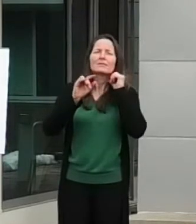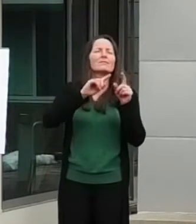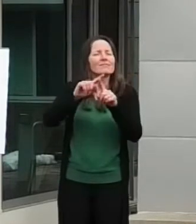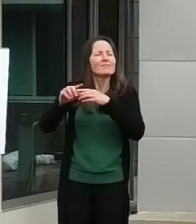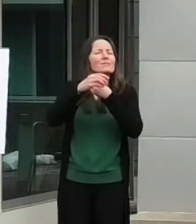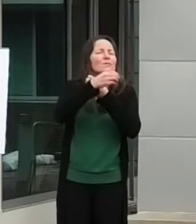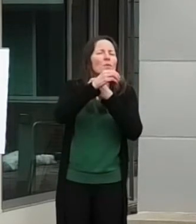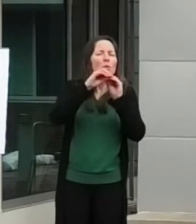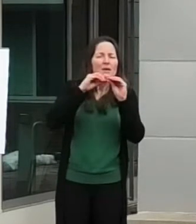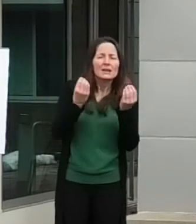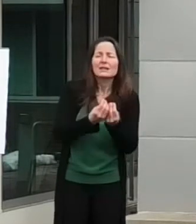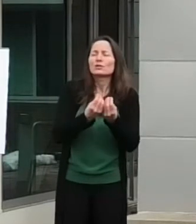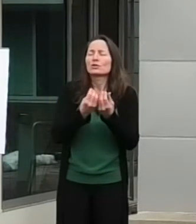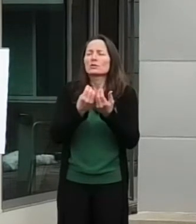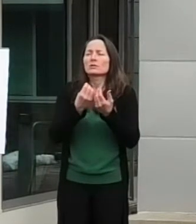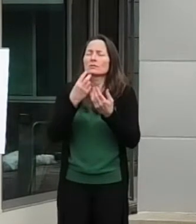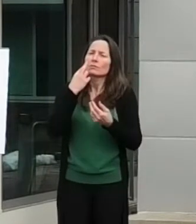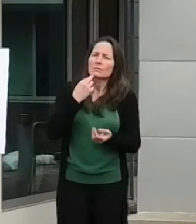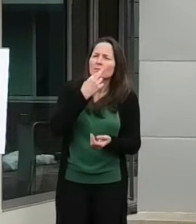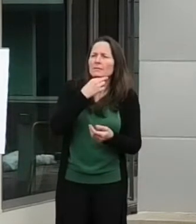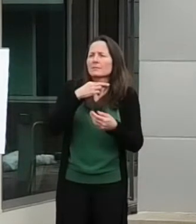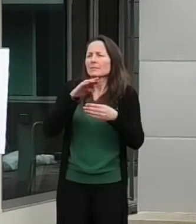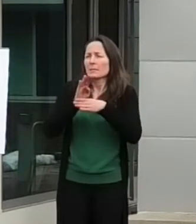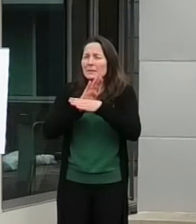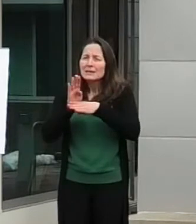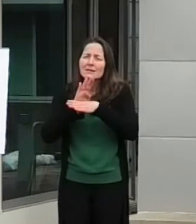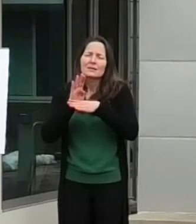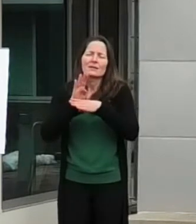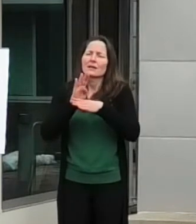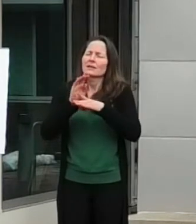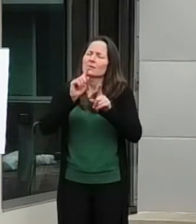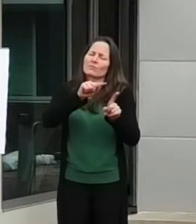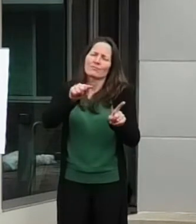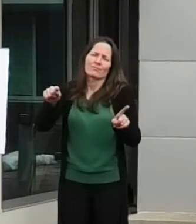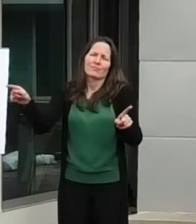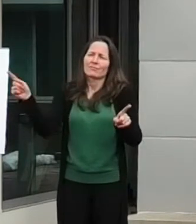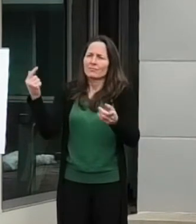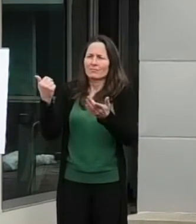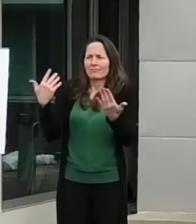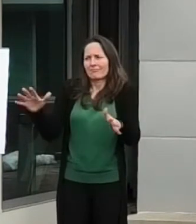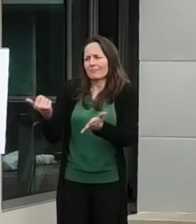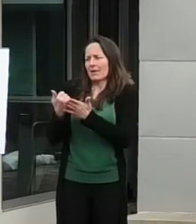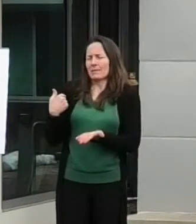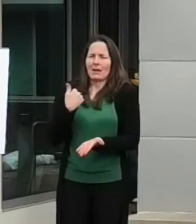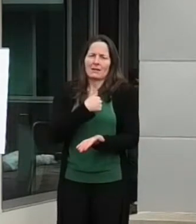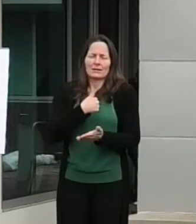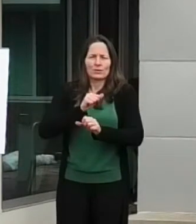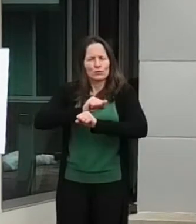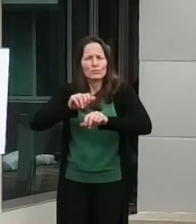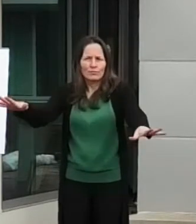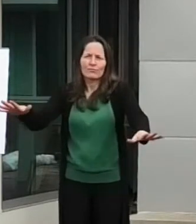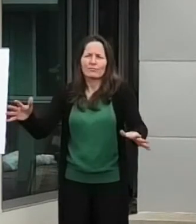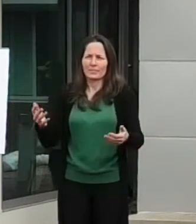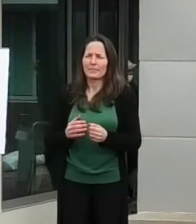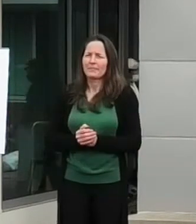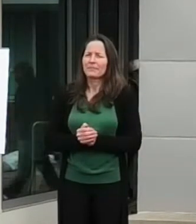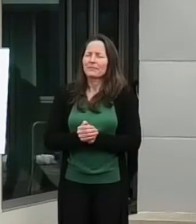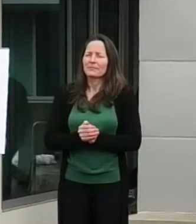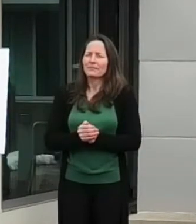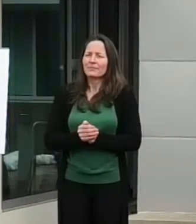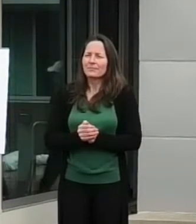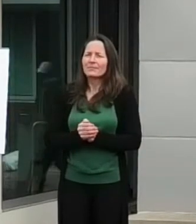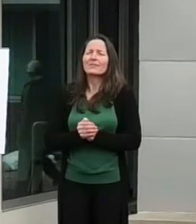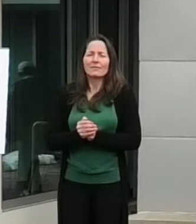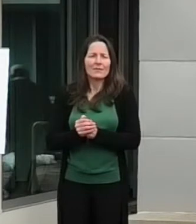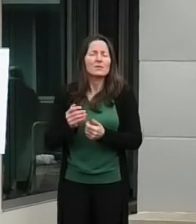non-governmental businesses, restaurants, various folks that we've worked with to get these out. Along with hundreds of their fellow citizens, they've toiled